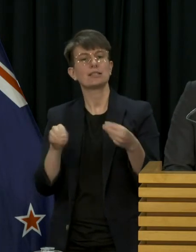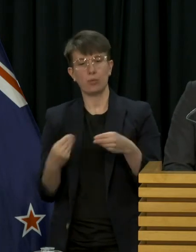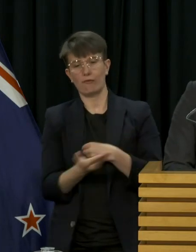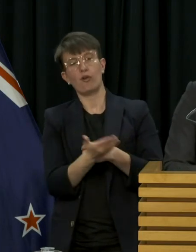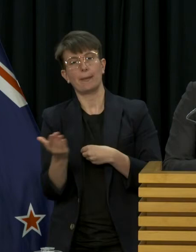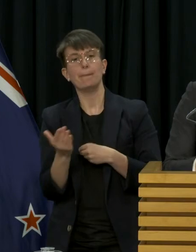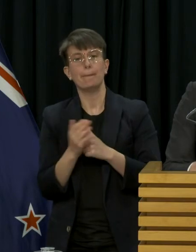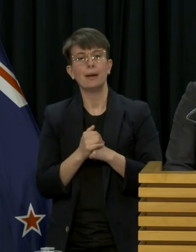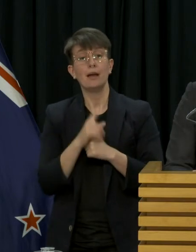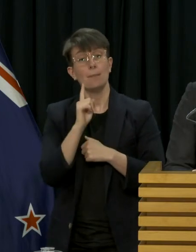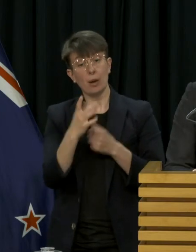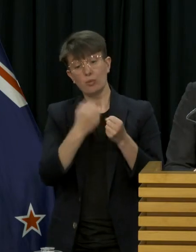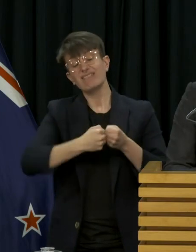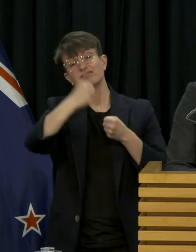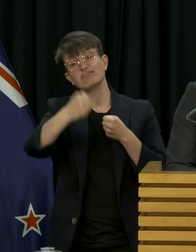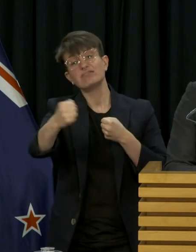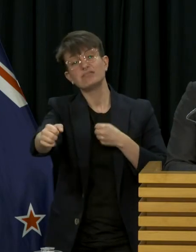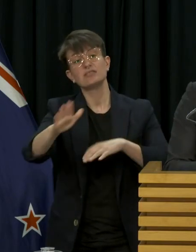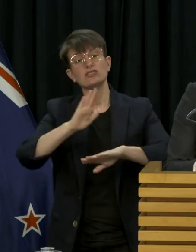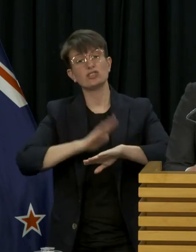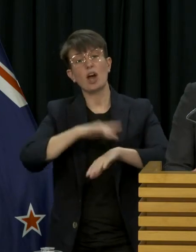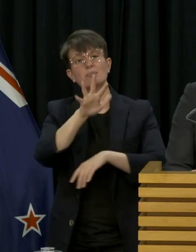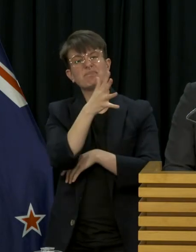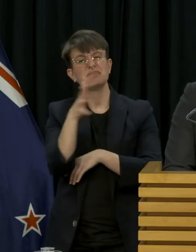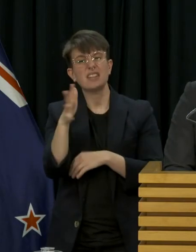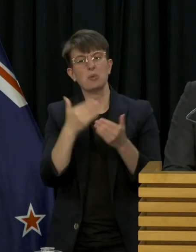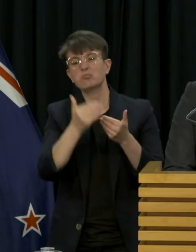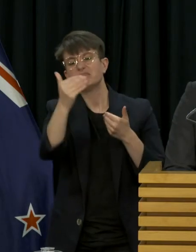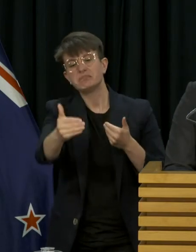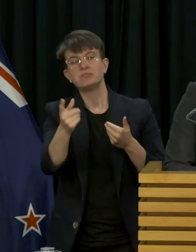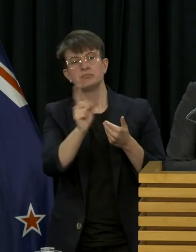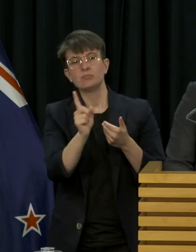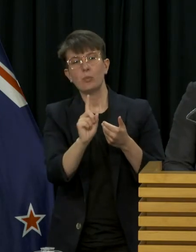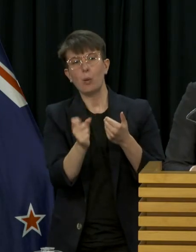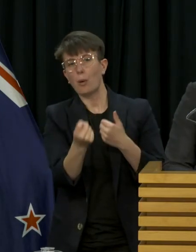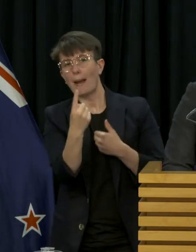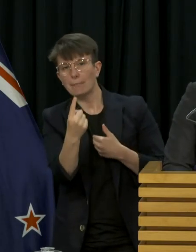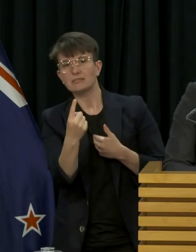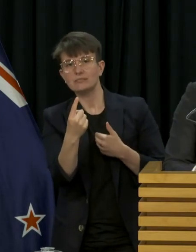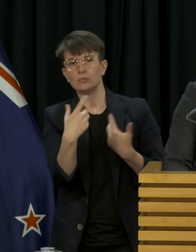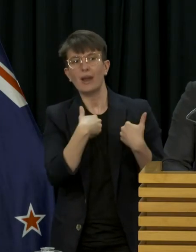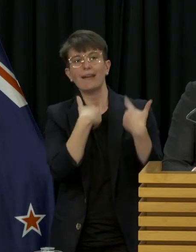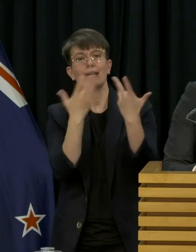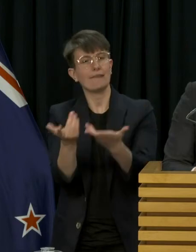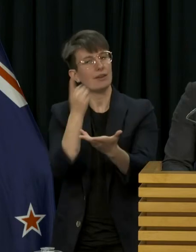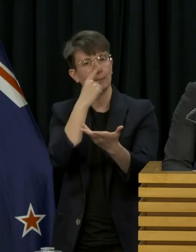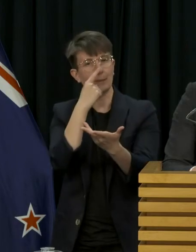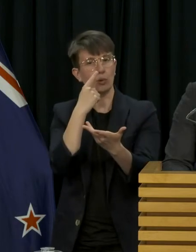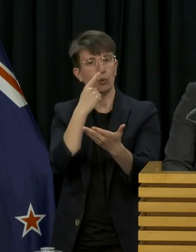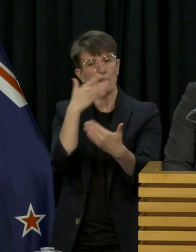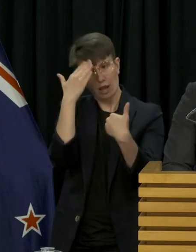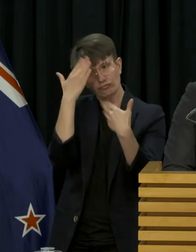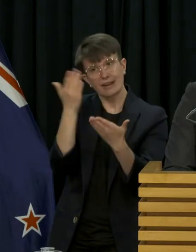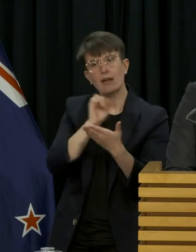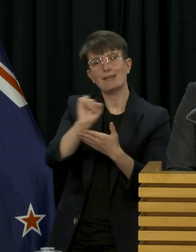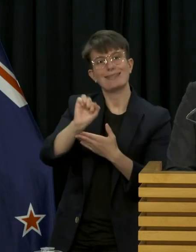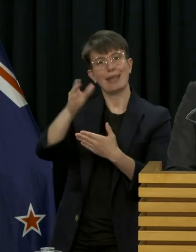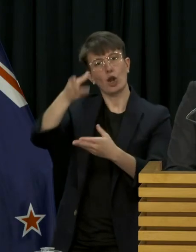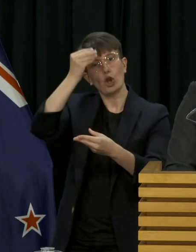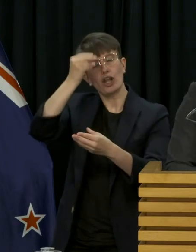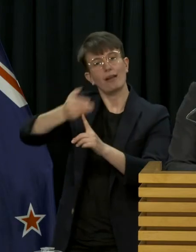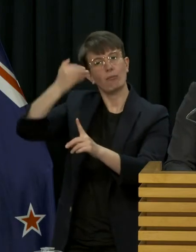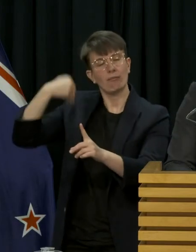timetable, around those the recognition credits, that they are providing enough additional support to